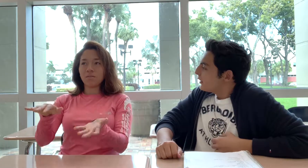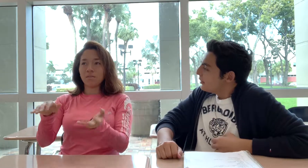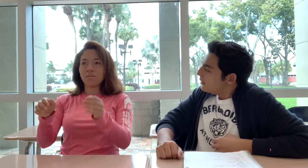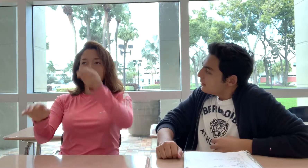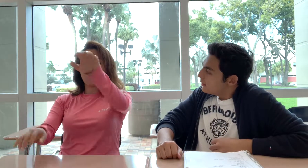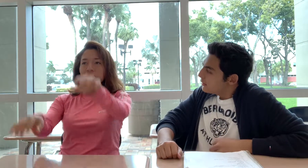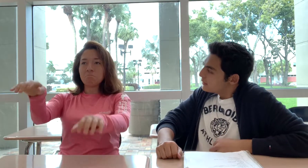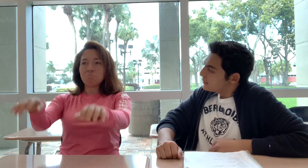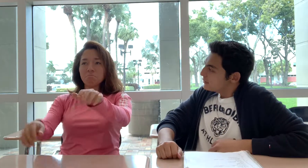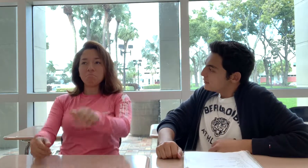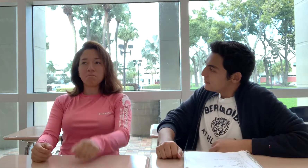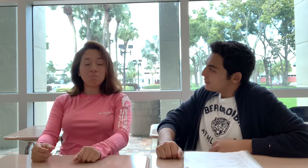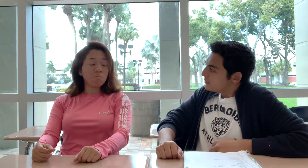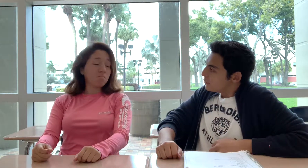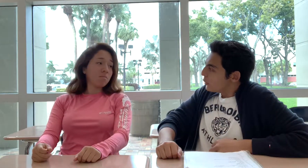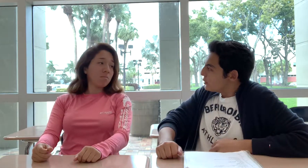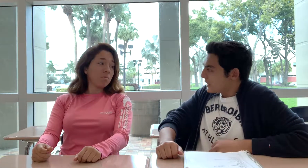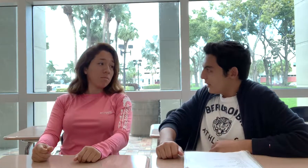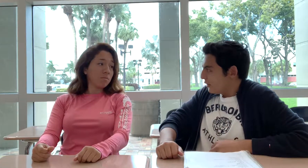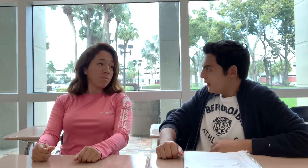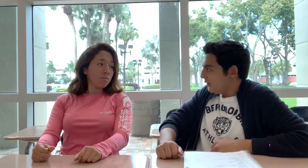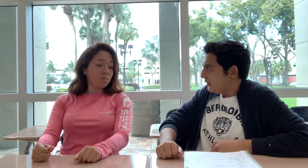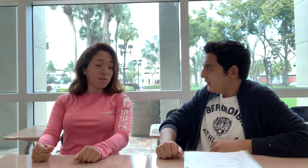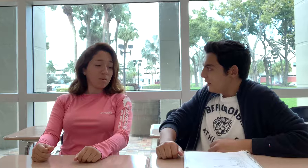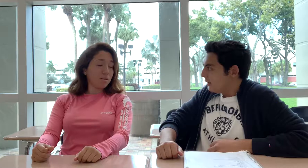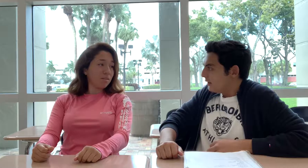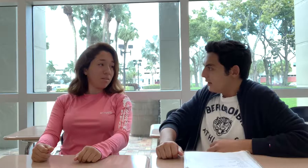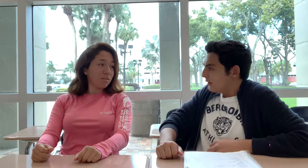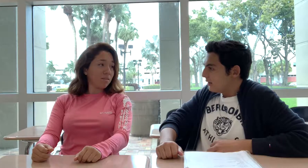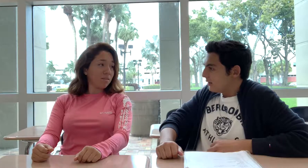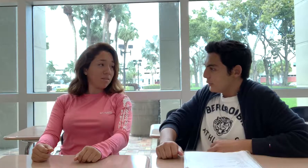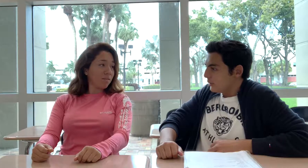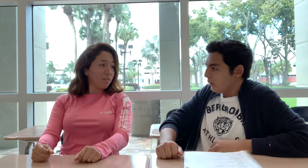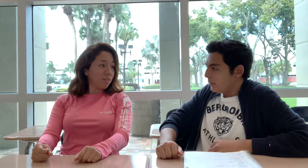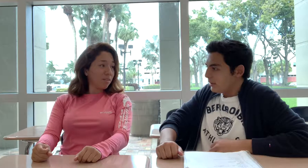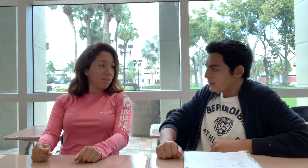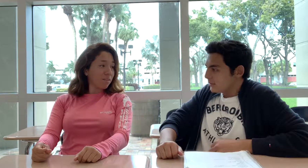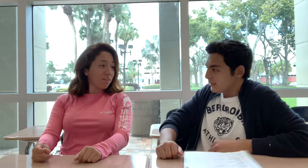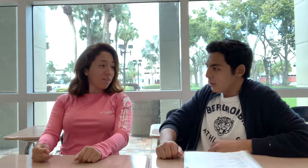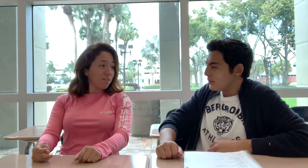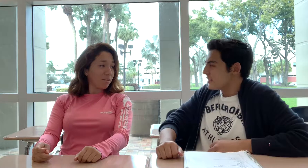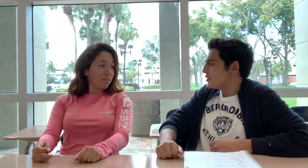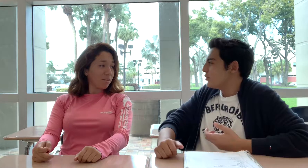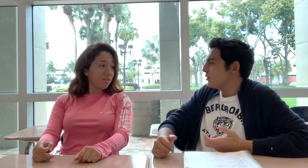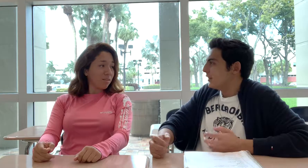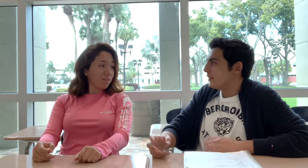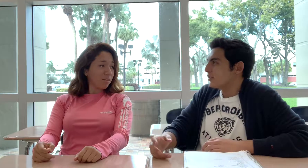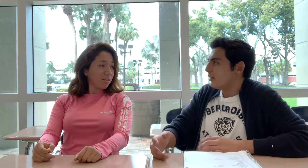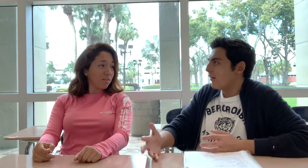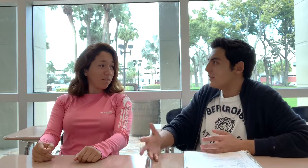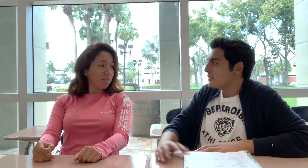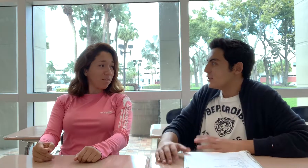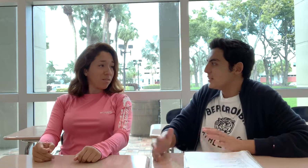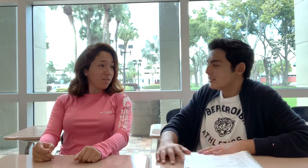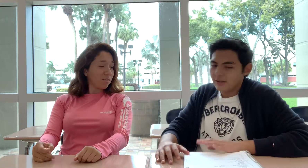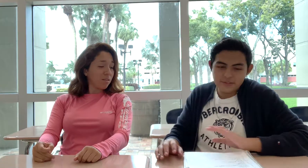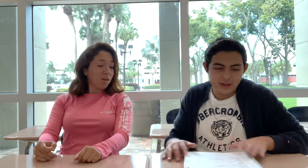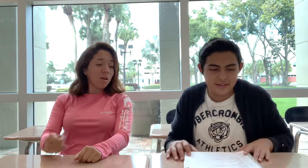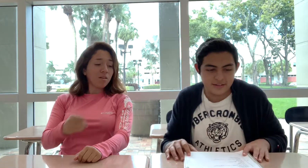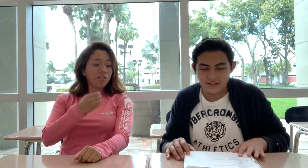earlier? Hmm? What were you saying earlier? Nothing. Were you like, oh my dad's something? Oh, is it too obvious, cheesy, whatever? Oh, it